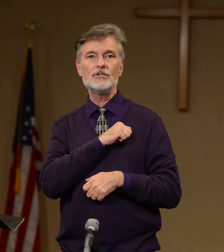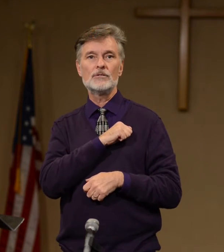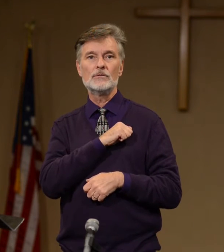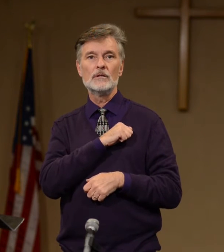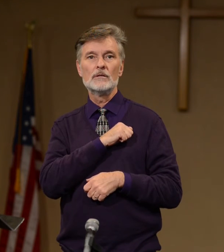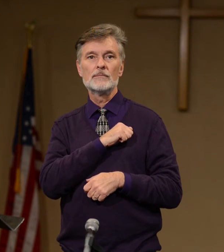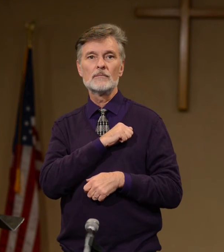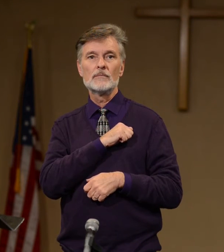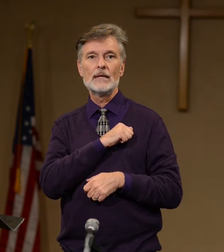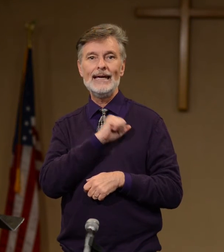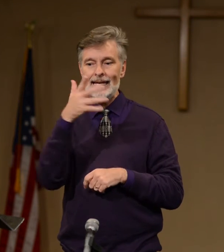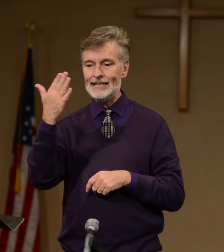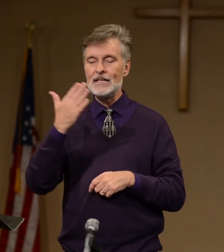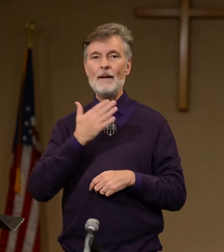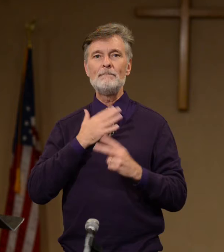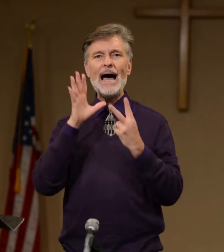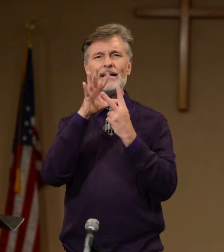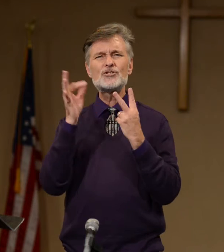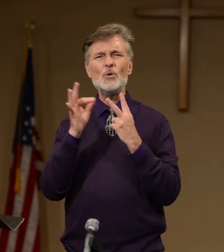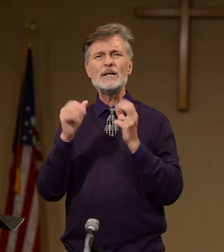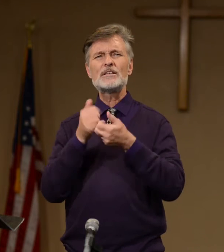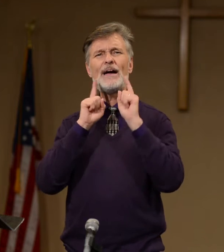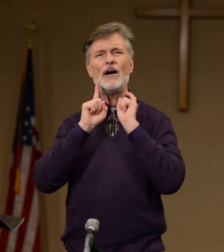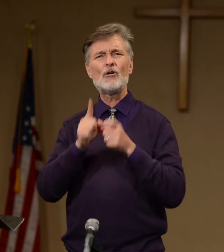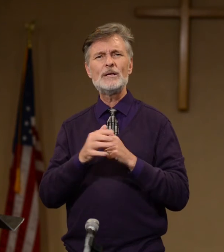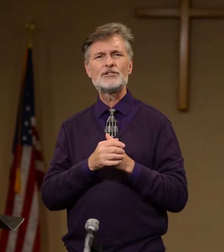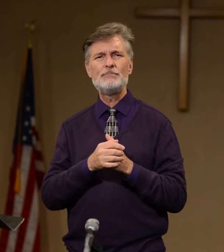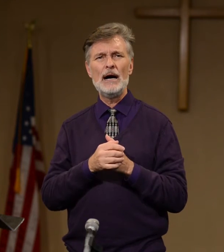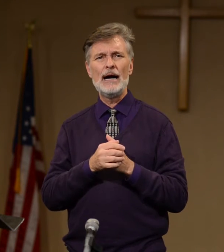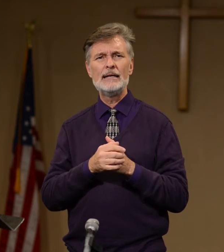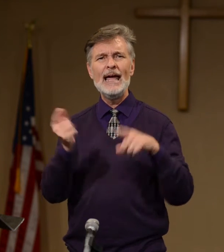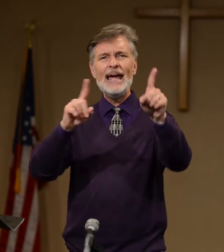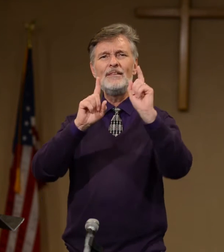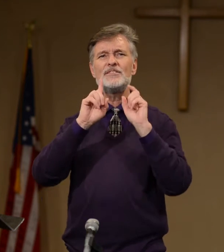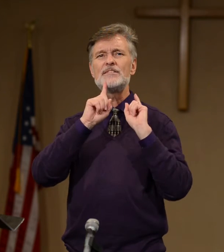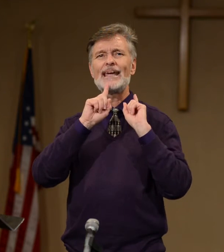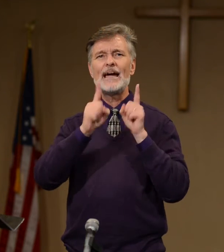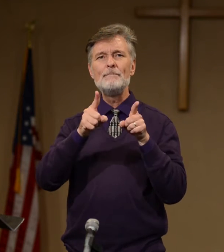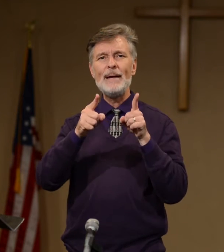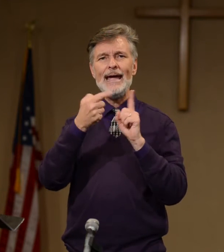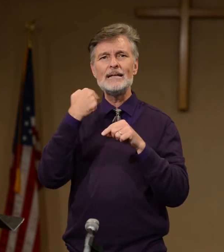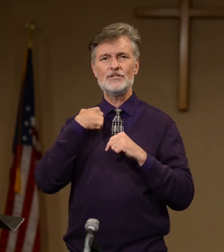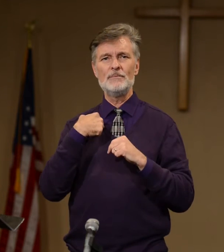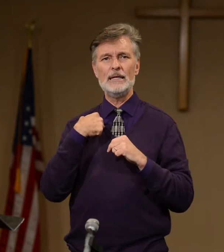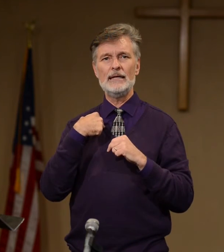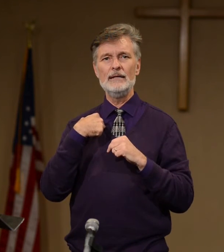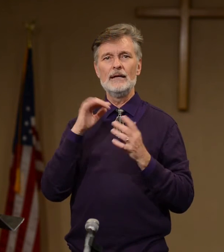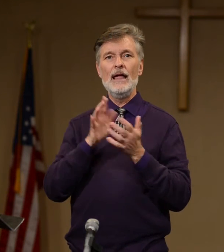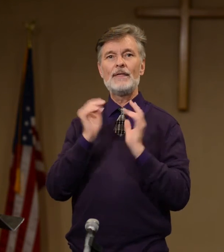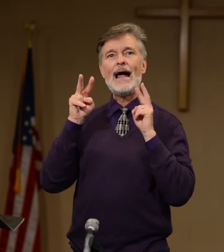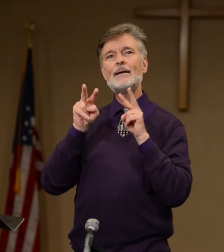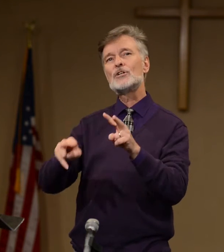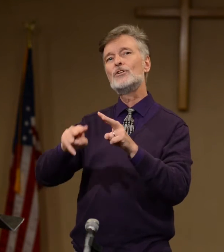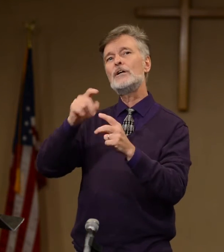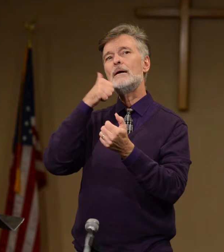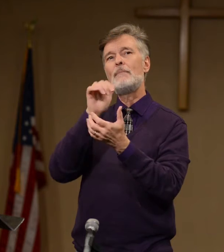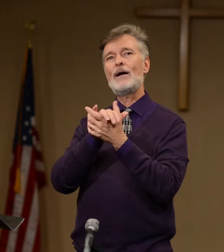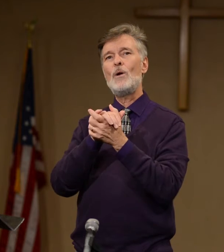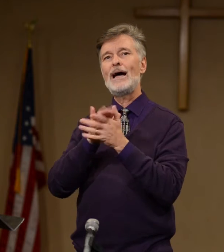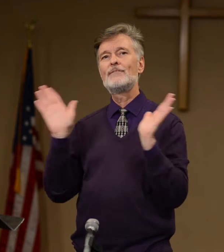attitude. It is my choice of how I respond. And this is a command to me that I am to look at my wife